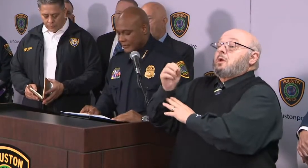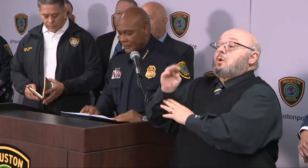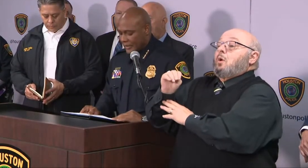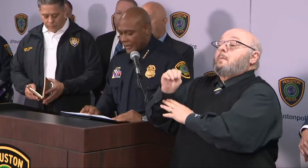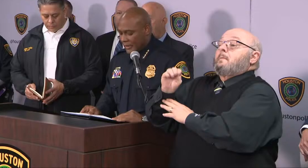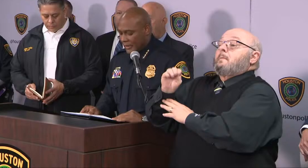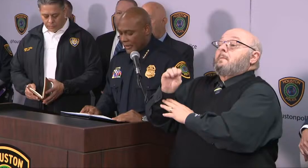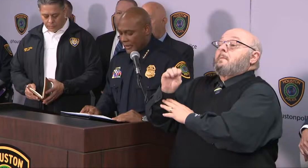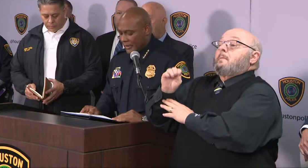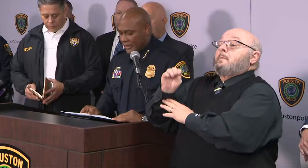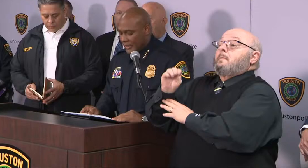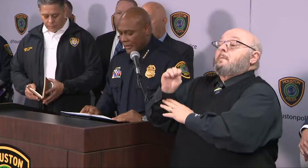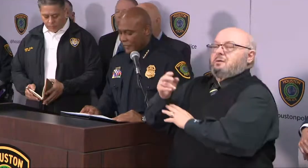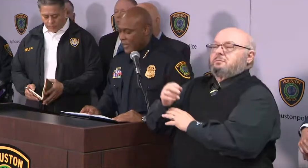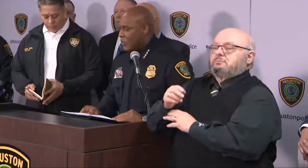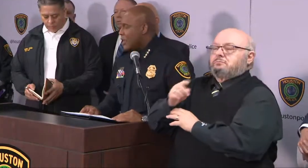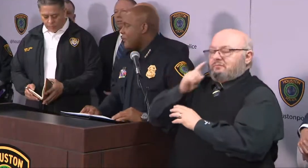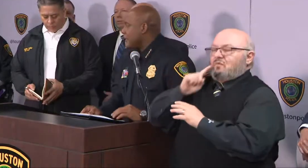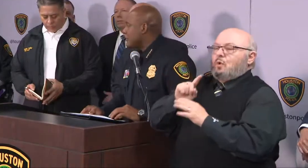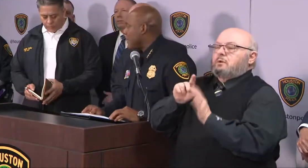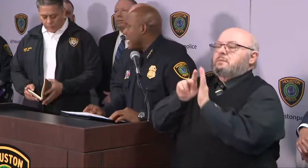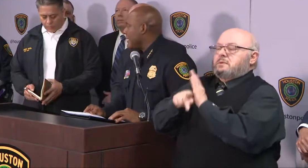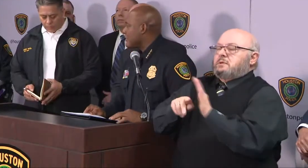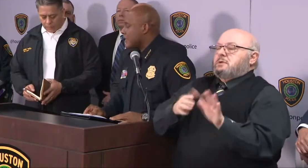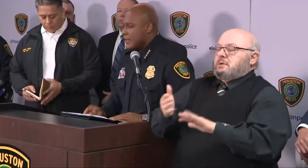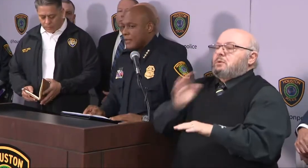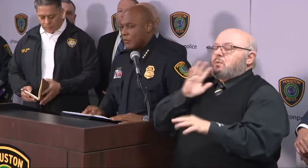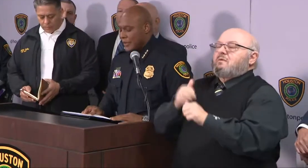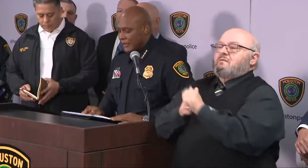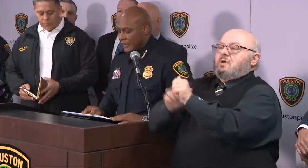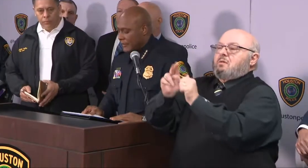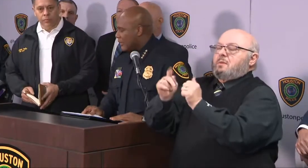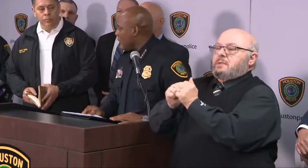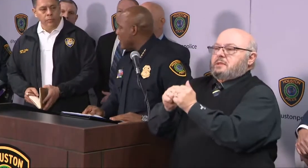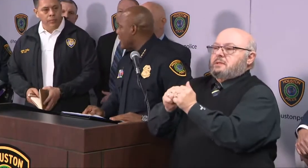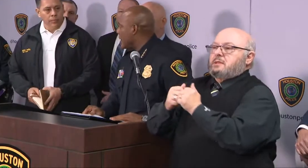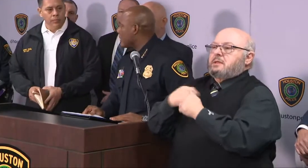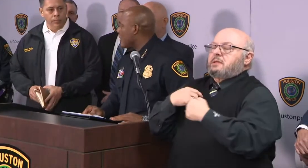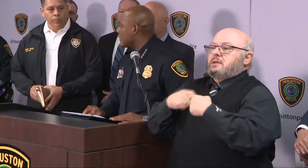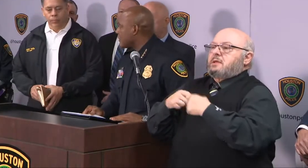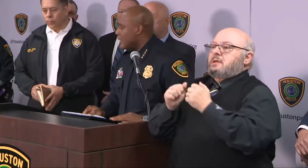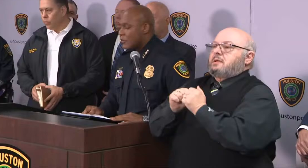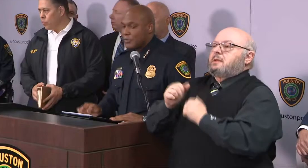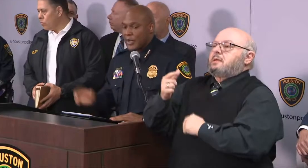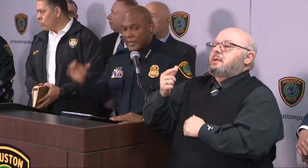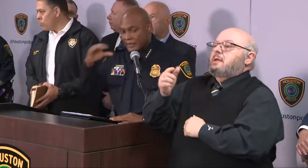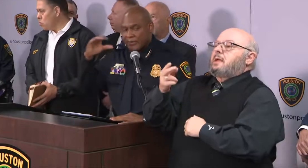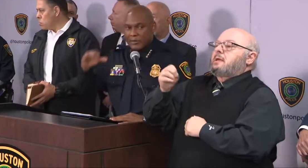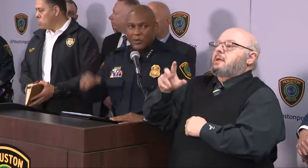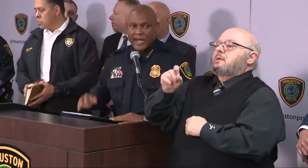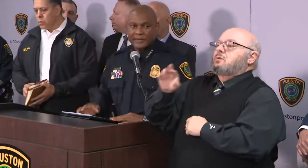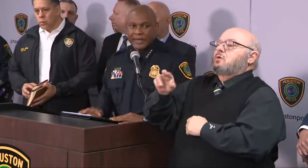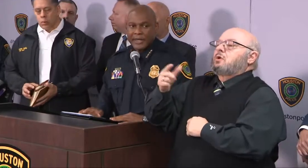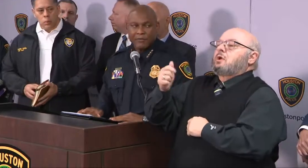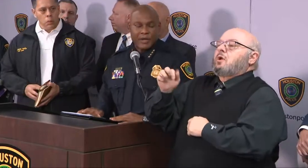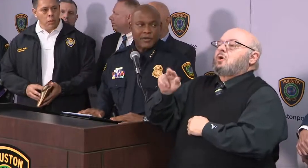Hasek. We're going to follow up in Spanish with Commander Hector Garcia. Will probably just